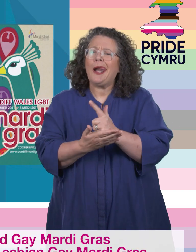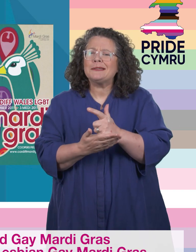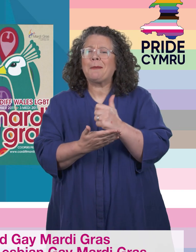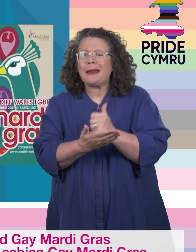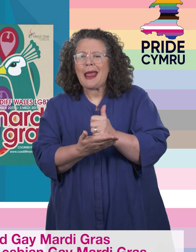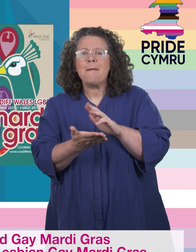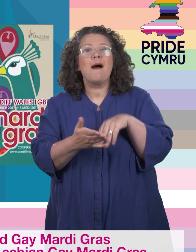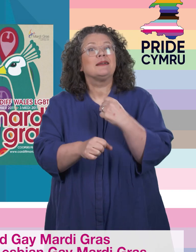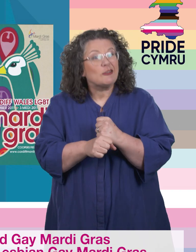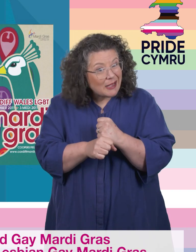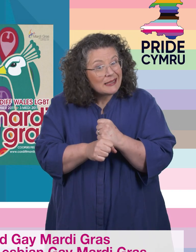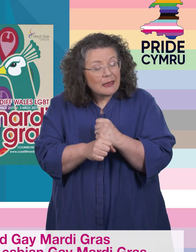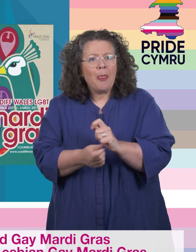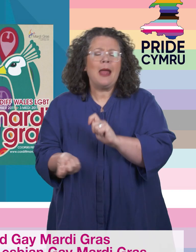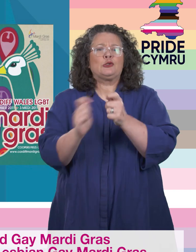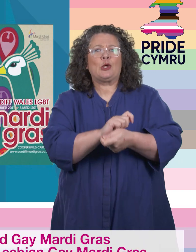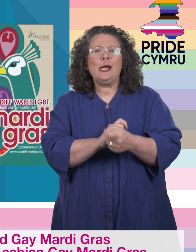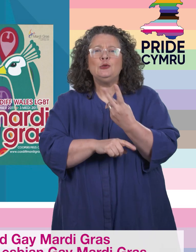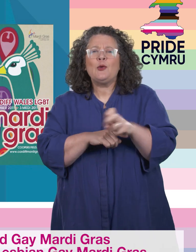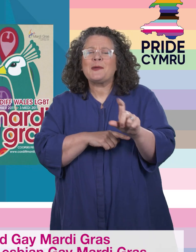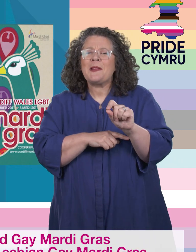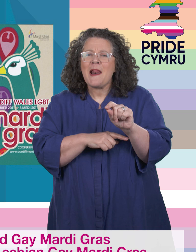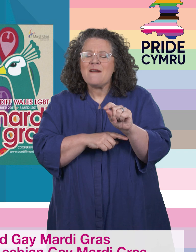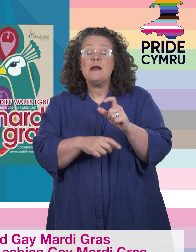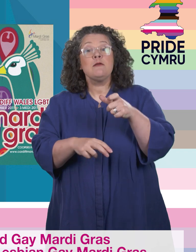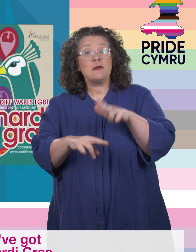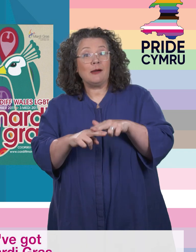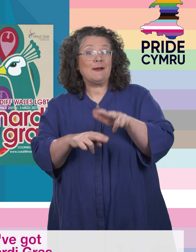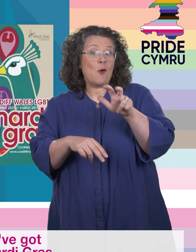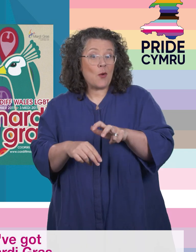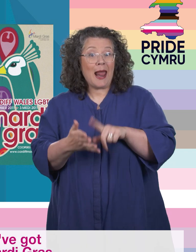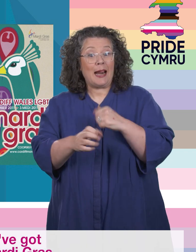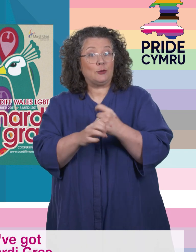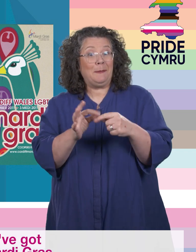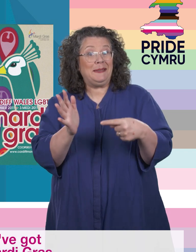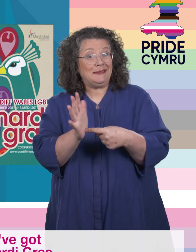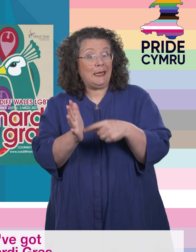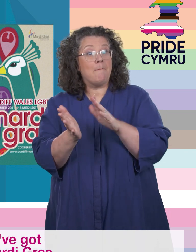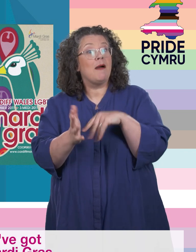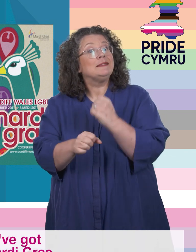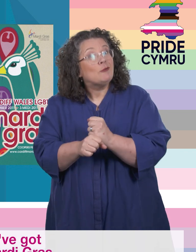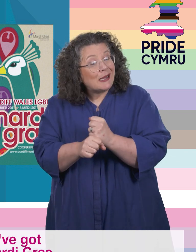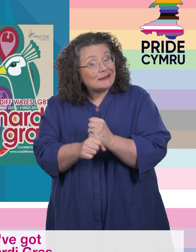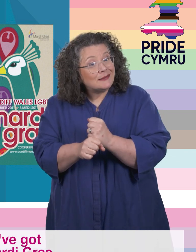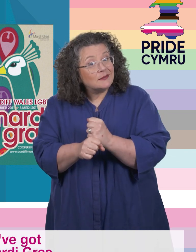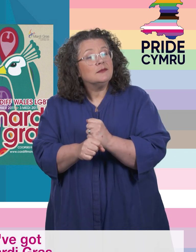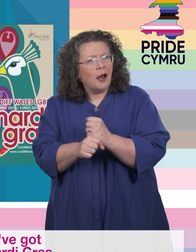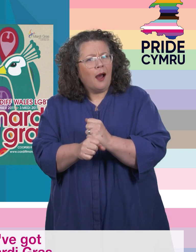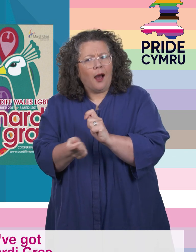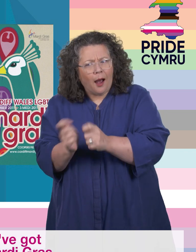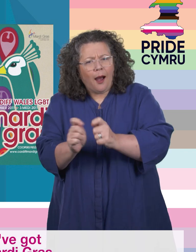which then changed to Cardiff Wales Lesbian Gay Mardi Gras. And then by 2011, you've got Cardiff